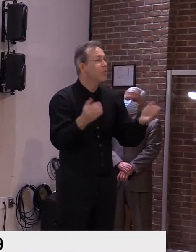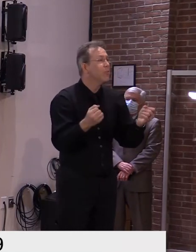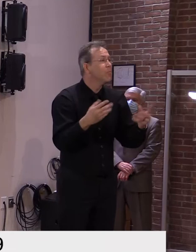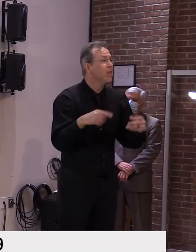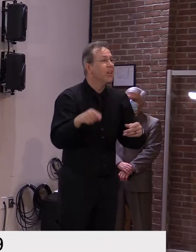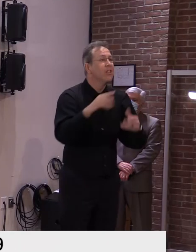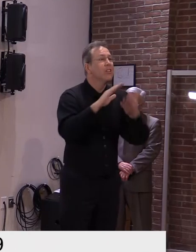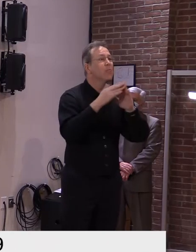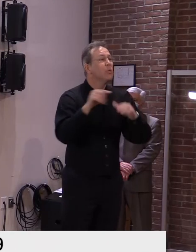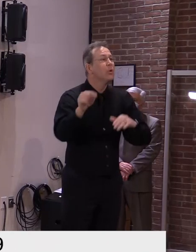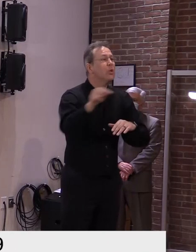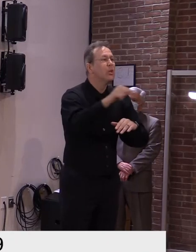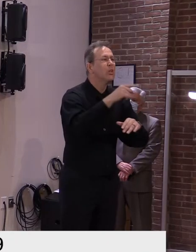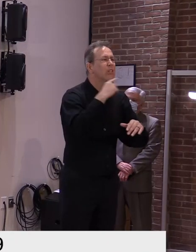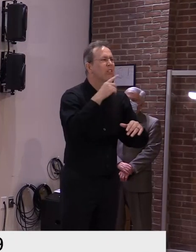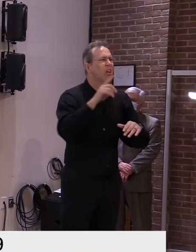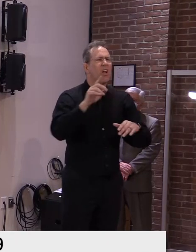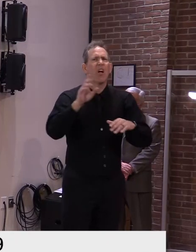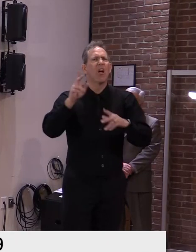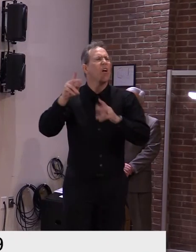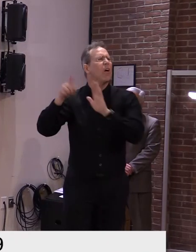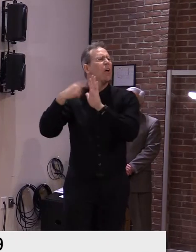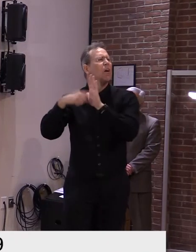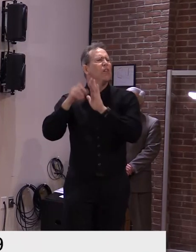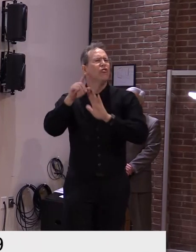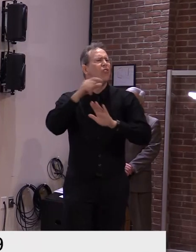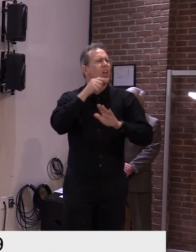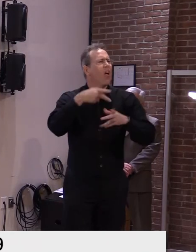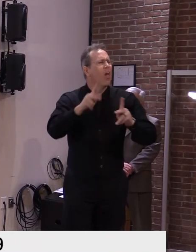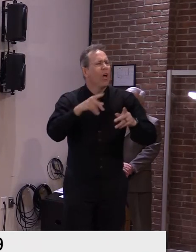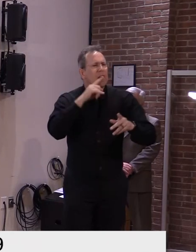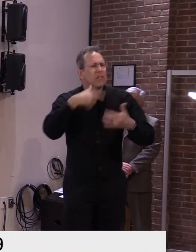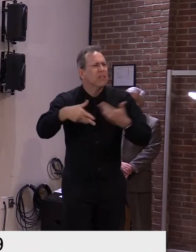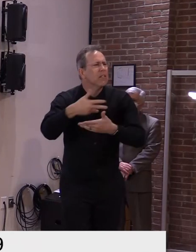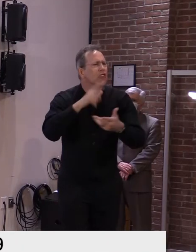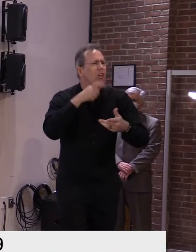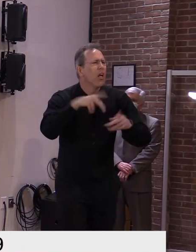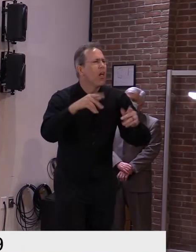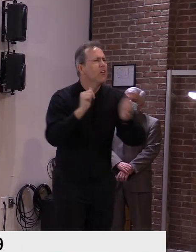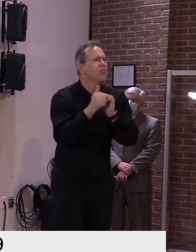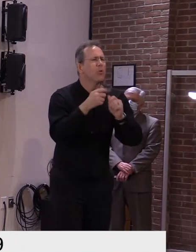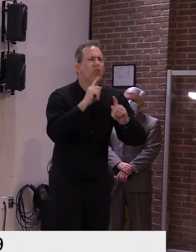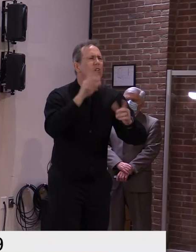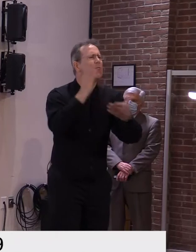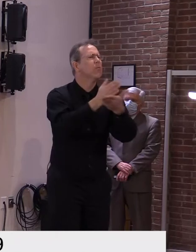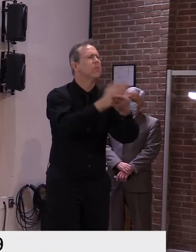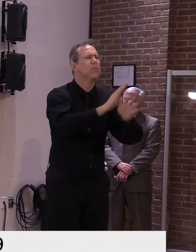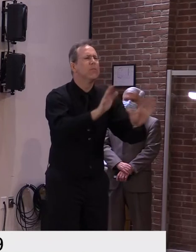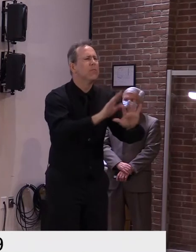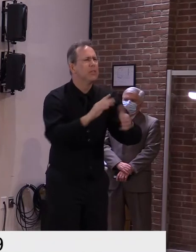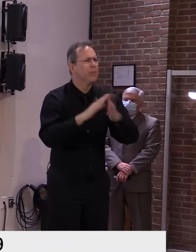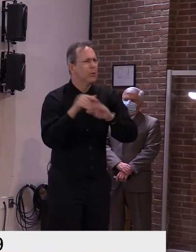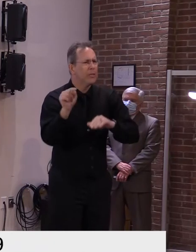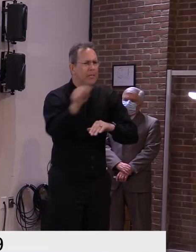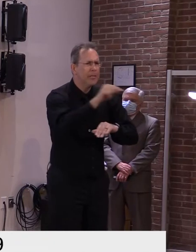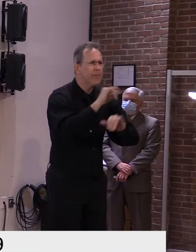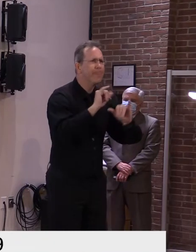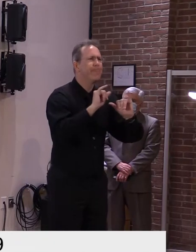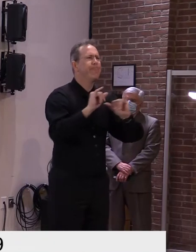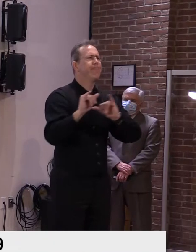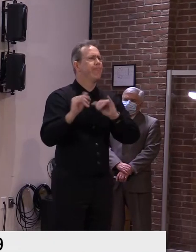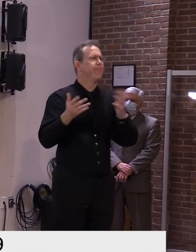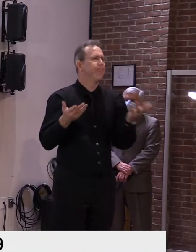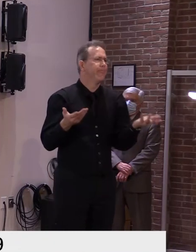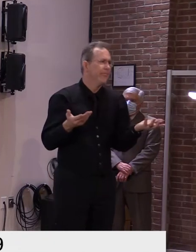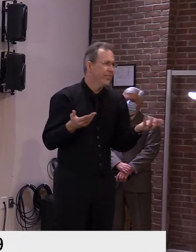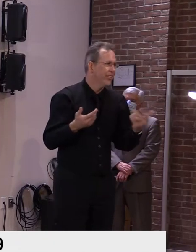should not have even had anyone step on the ice or step on the court and play any games. So for every person saying